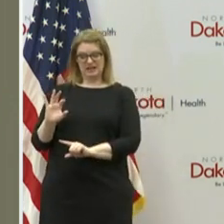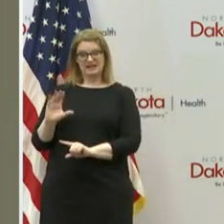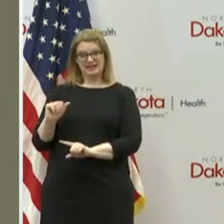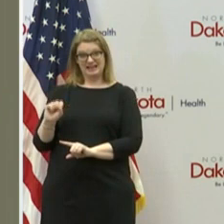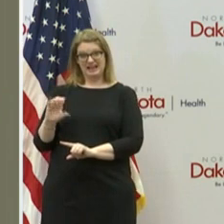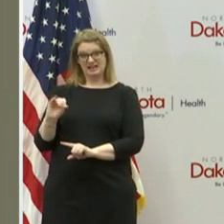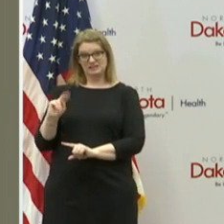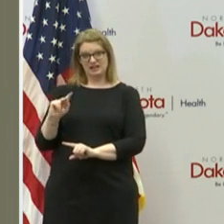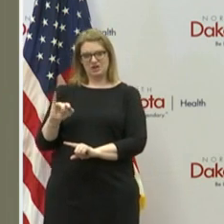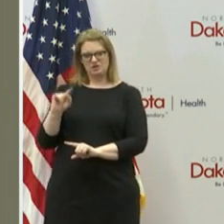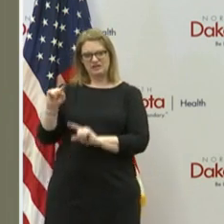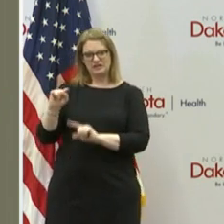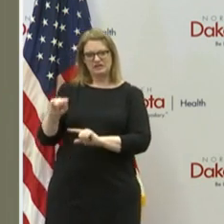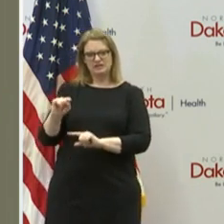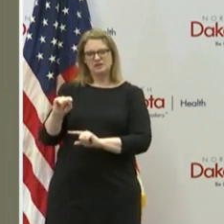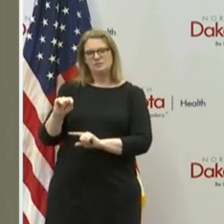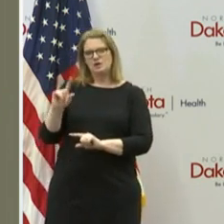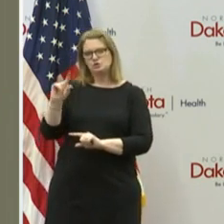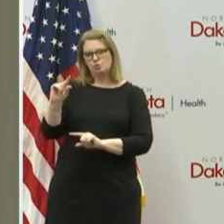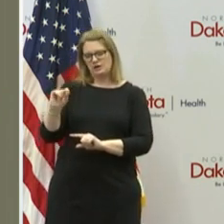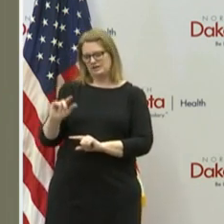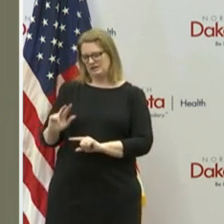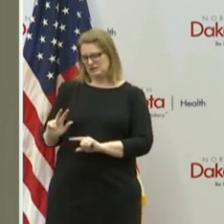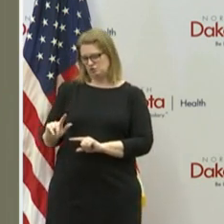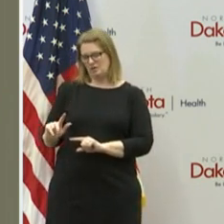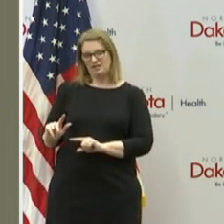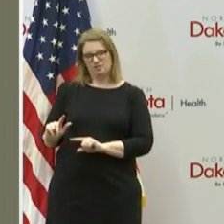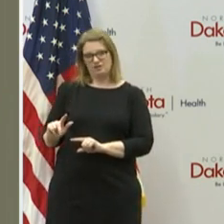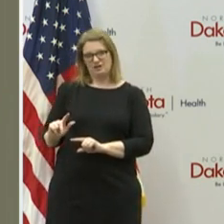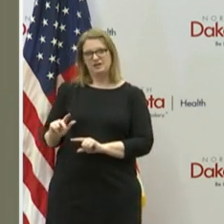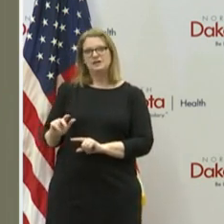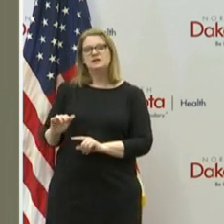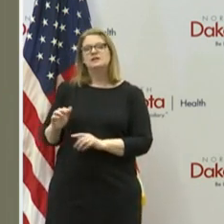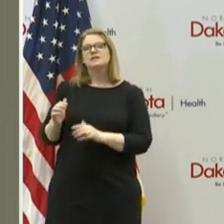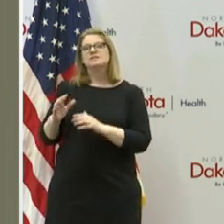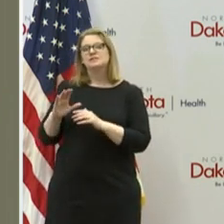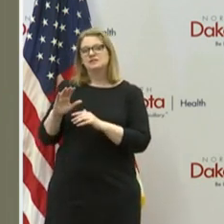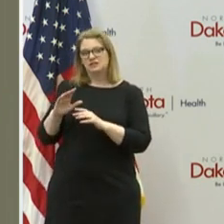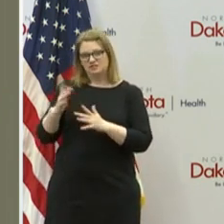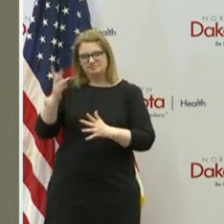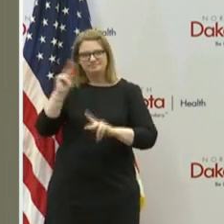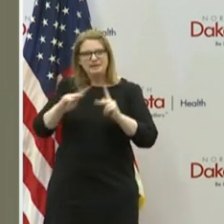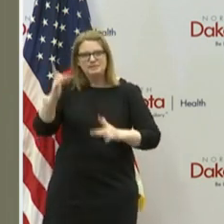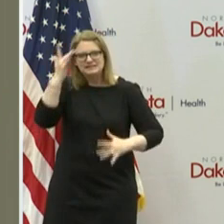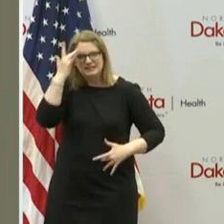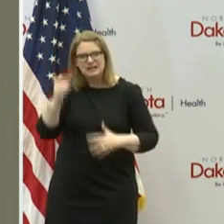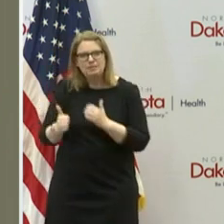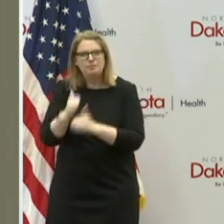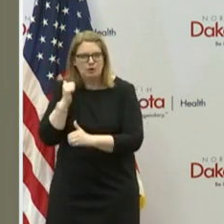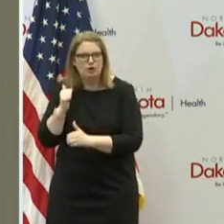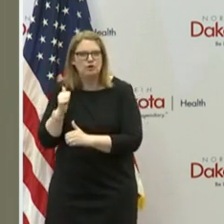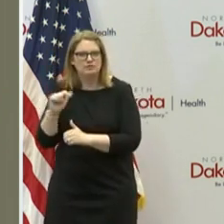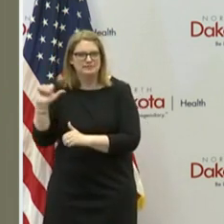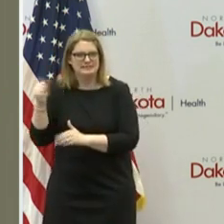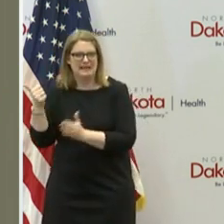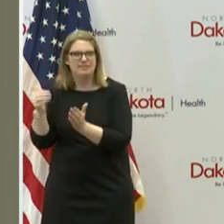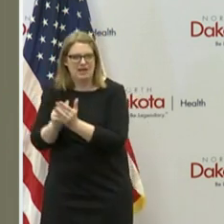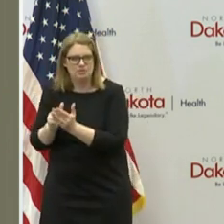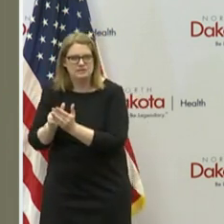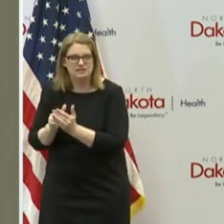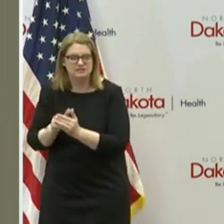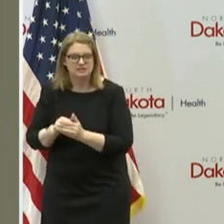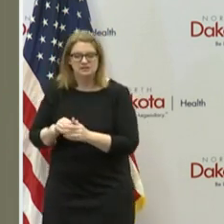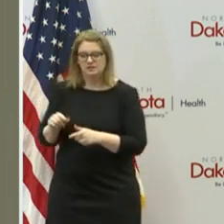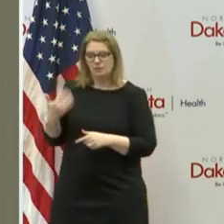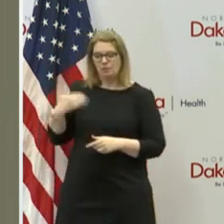they're at about 20 and 23 active cases per 10,000 residents. So it's more than 10 times